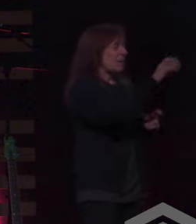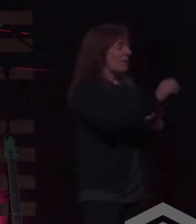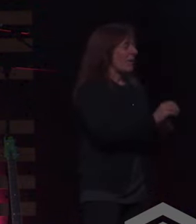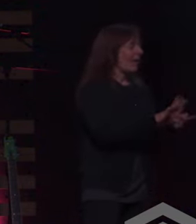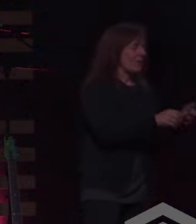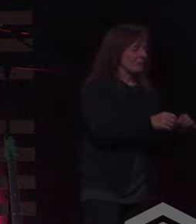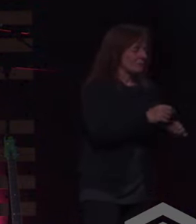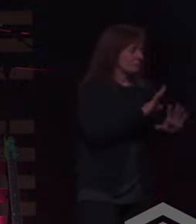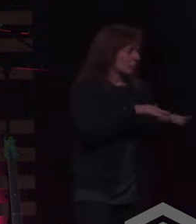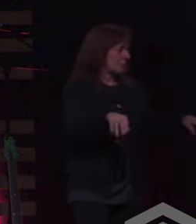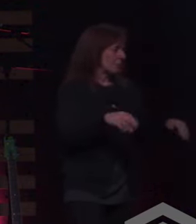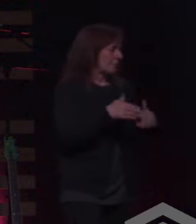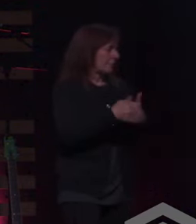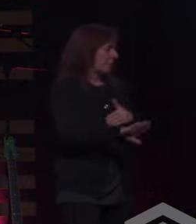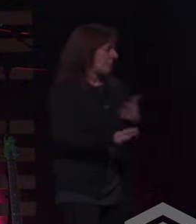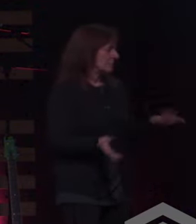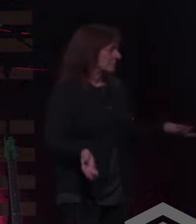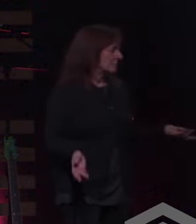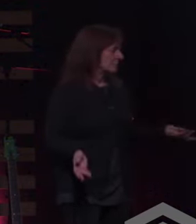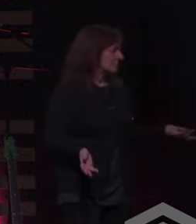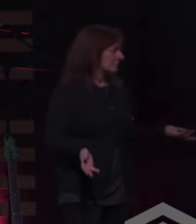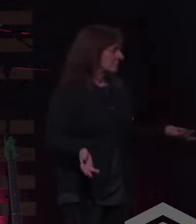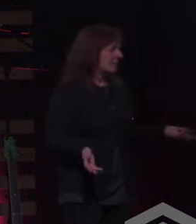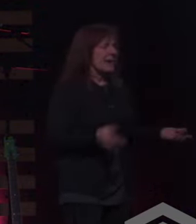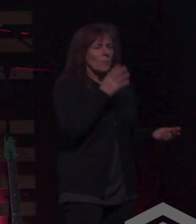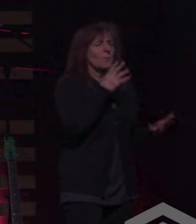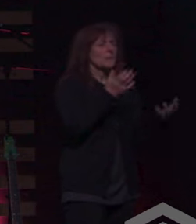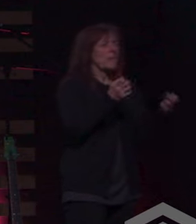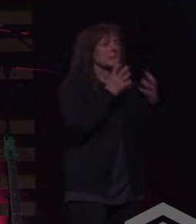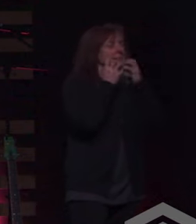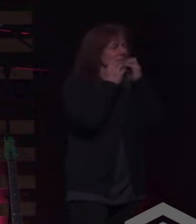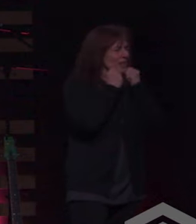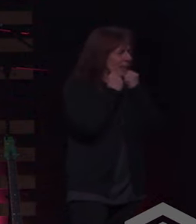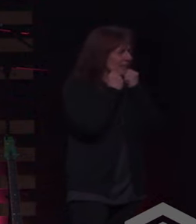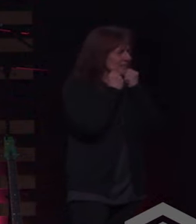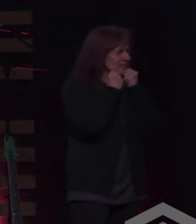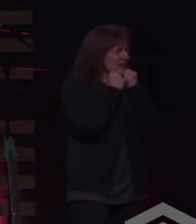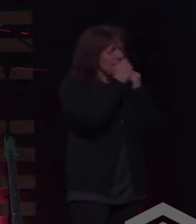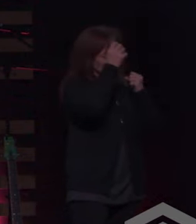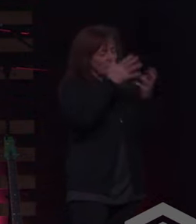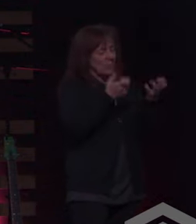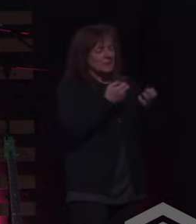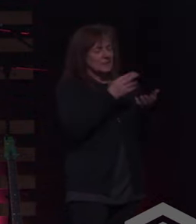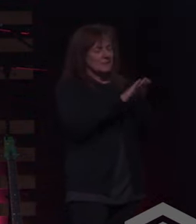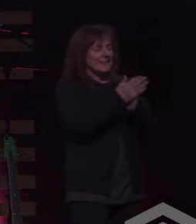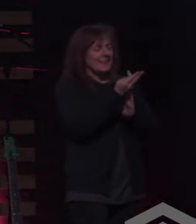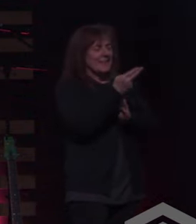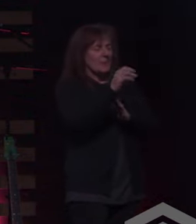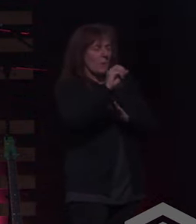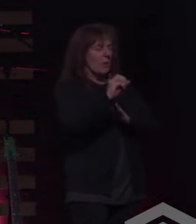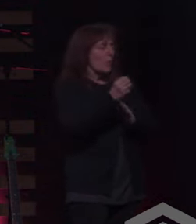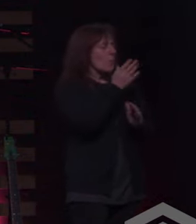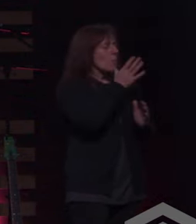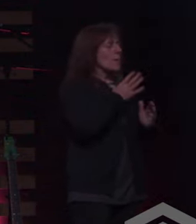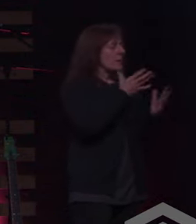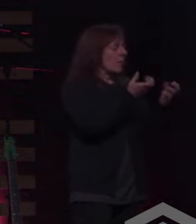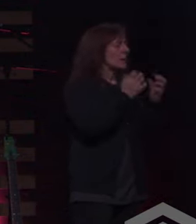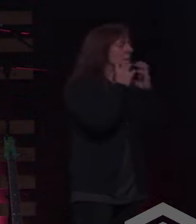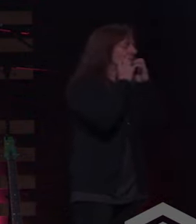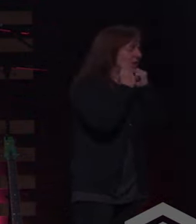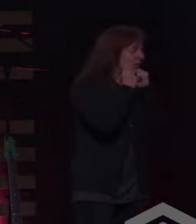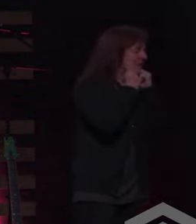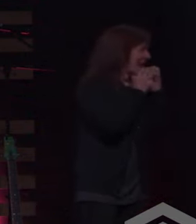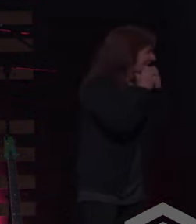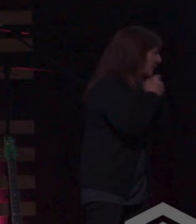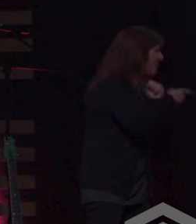kind of desire, it would be really, really bad. And women want to be cherished. Those are good things. We got to celebrate those. And that's what he